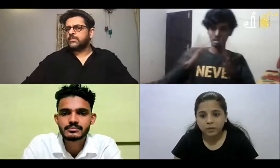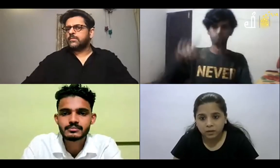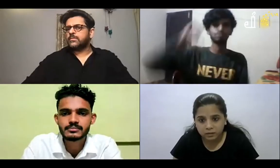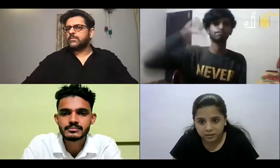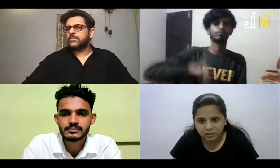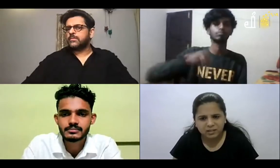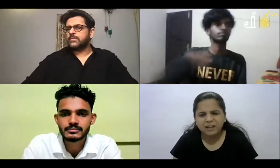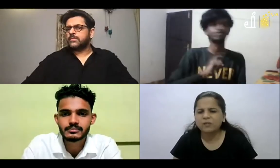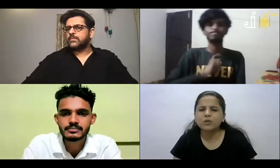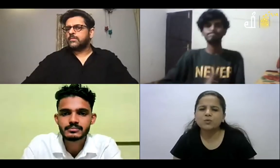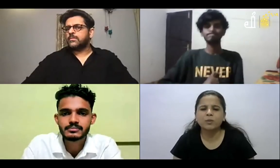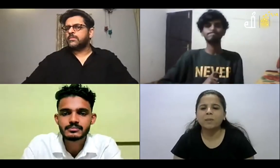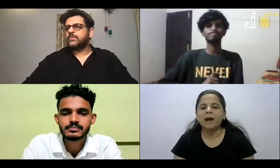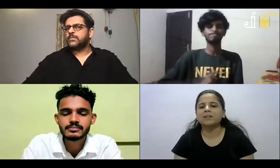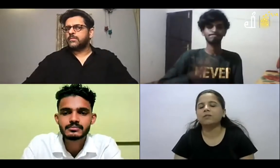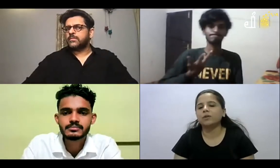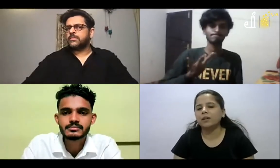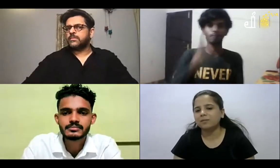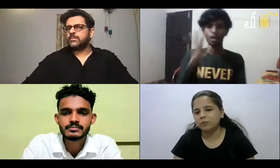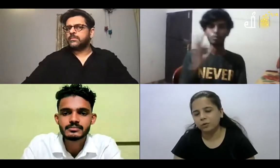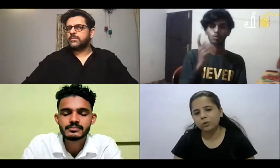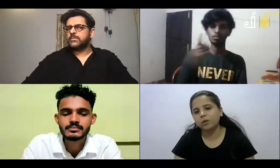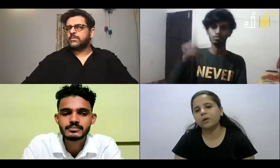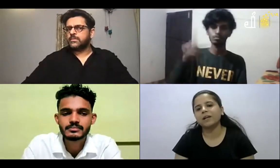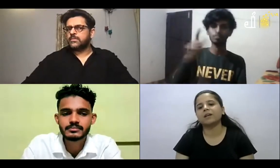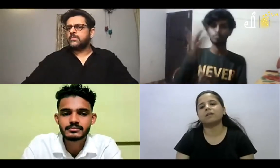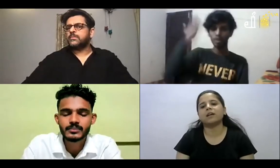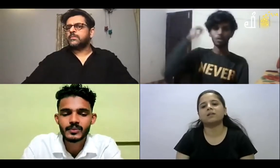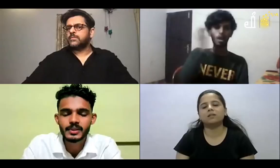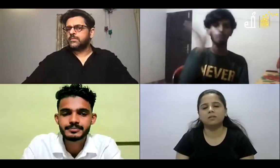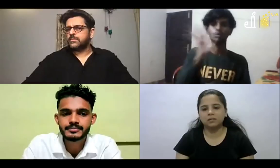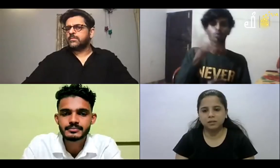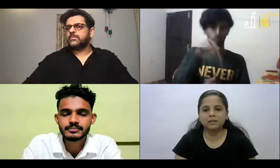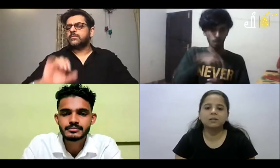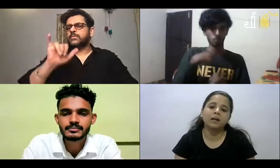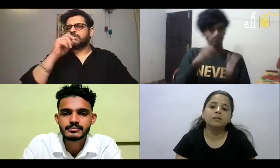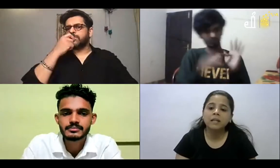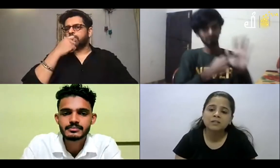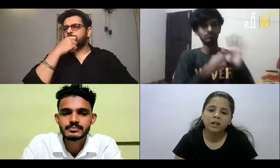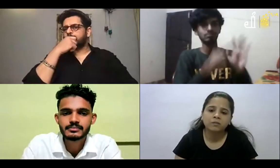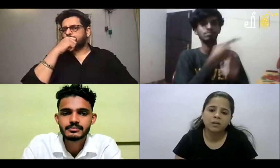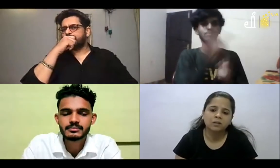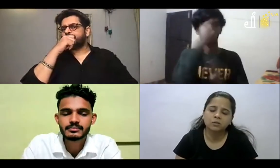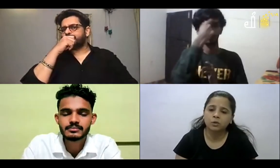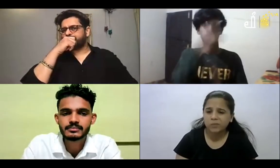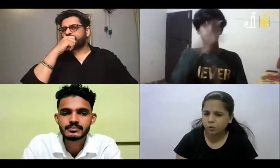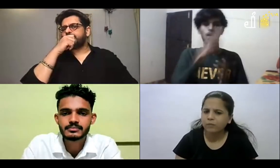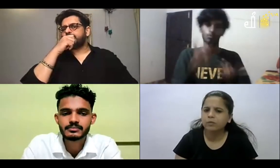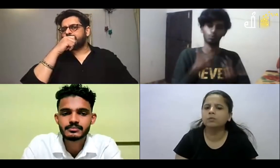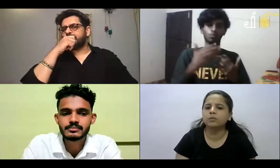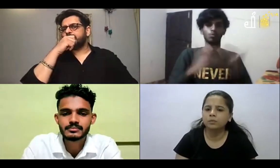So they said sign language would be a bad thing for you, and you will not get things done with it.